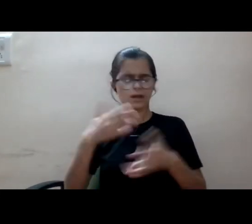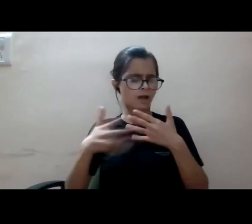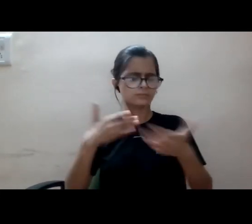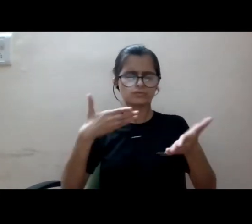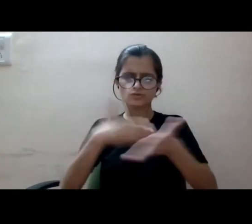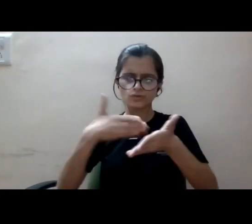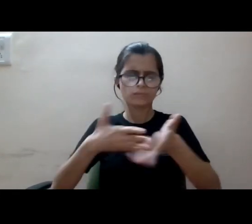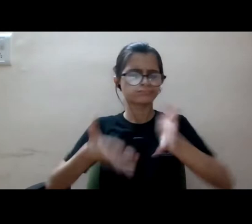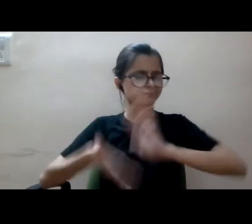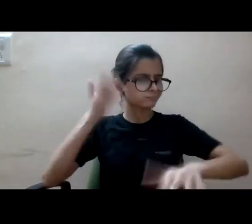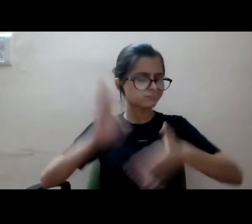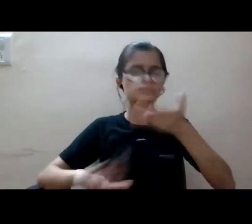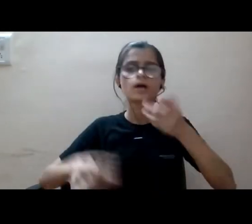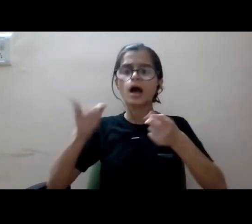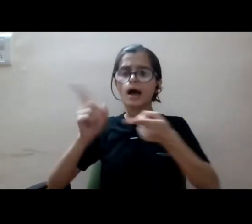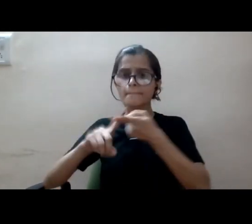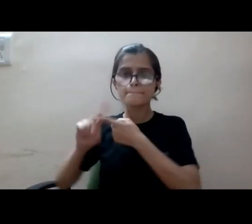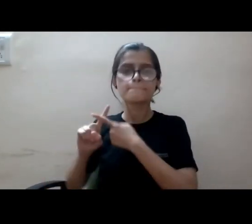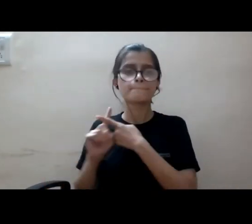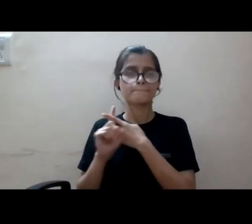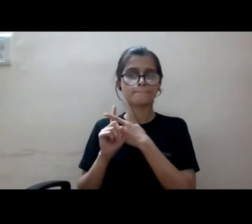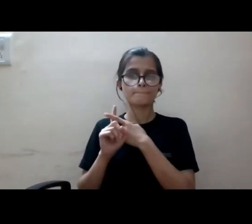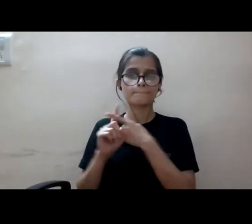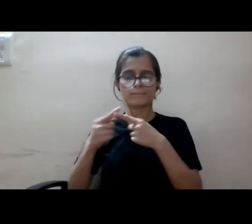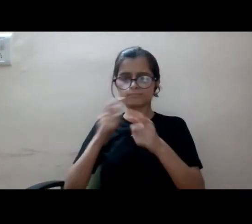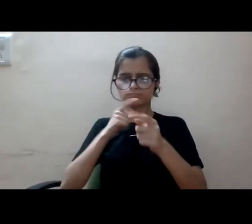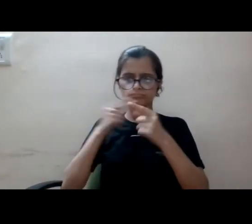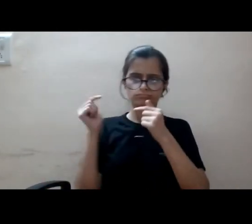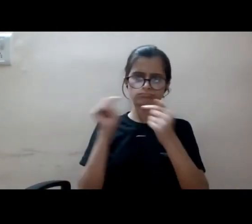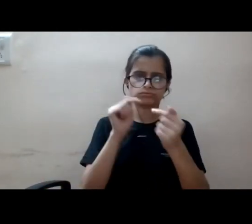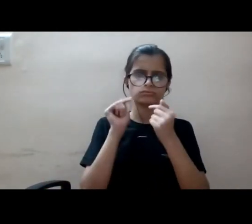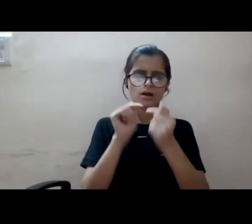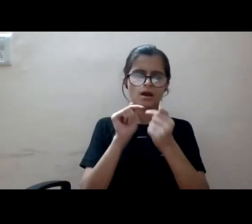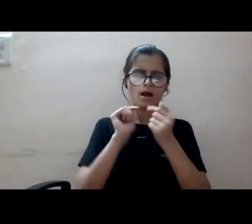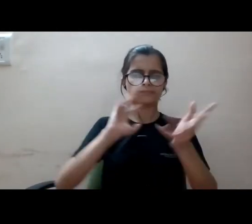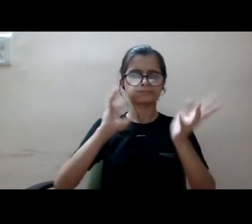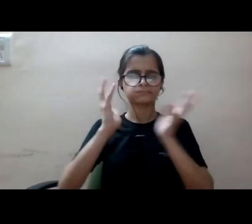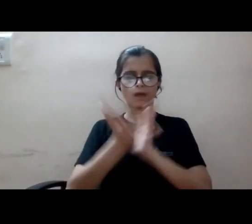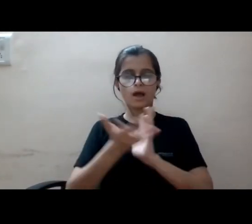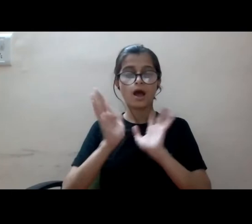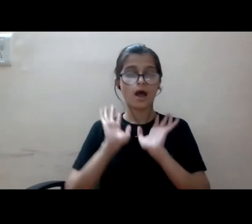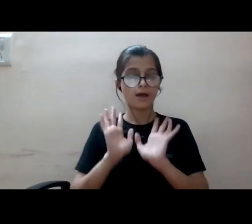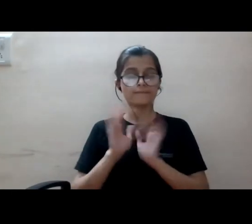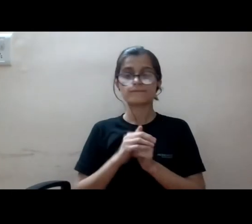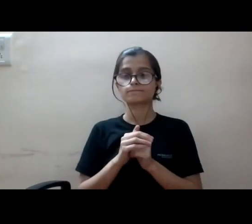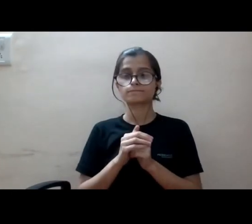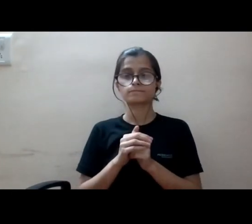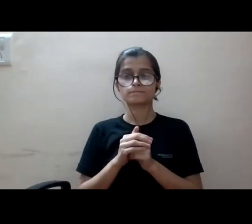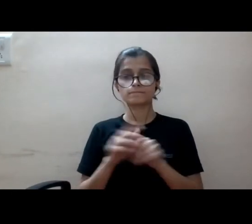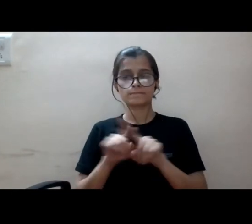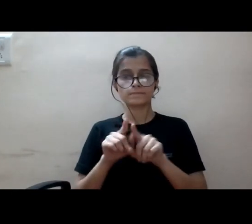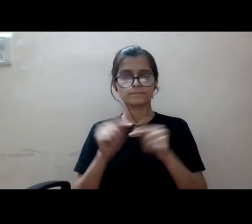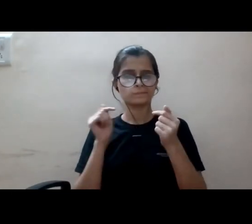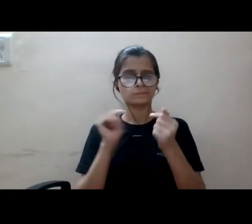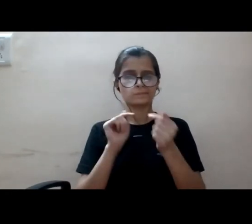West. In parallel, debates have been focusing on globalization, broadly defined as an